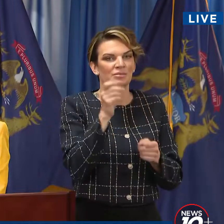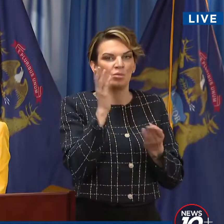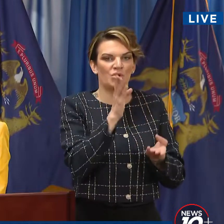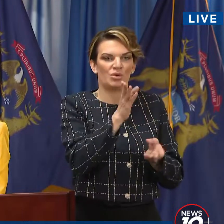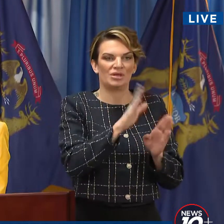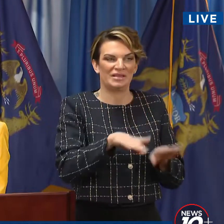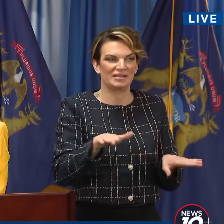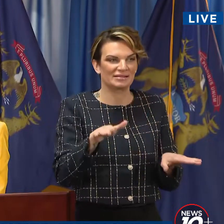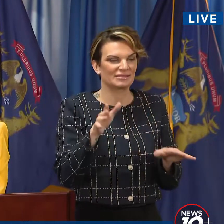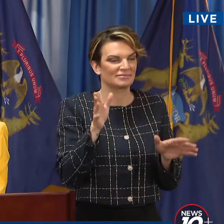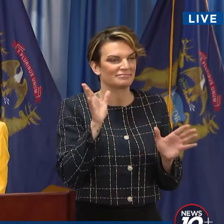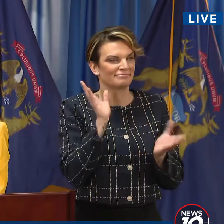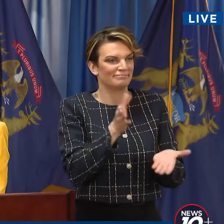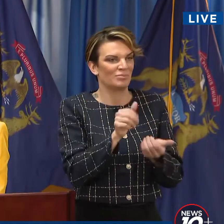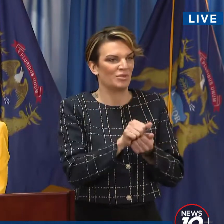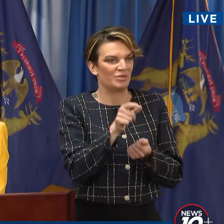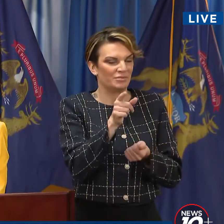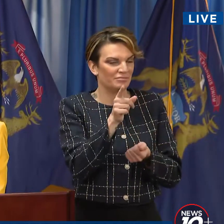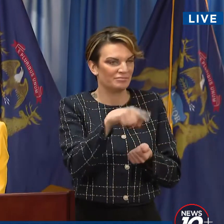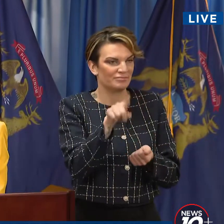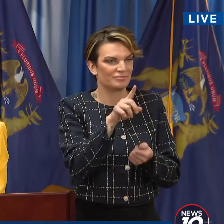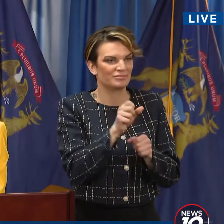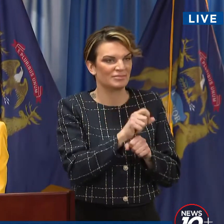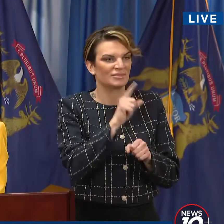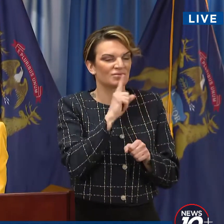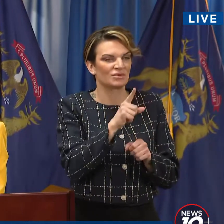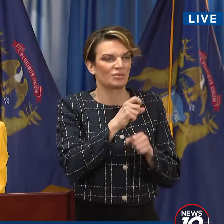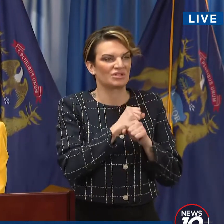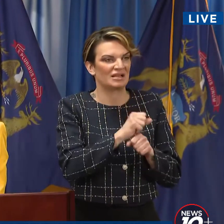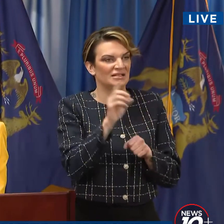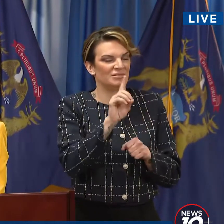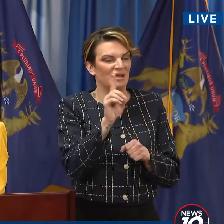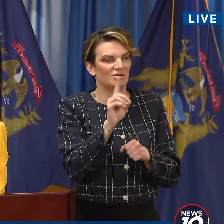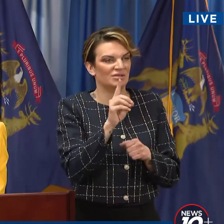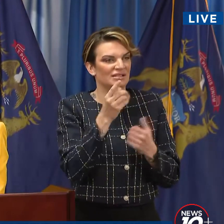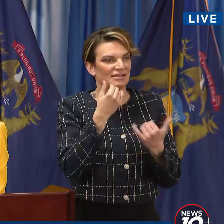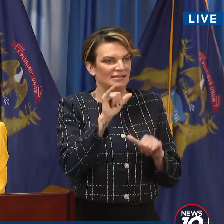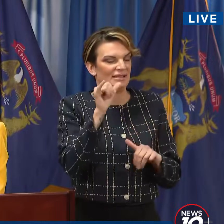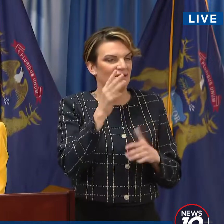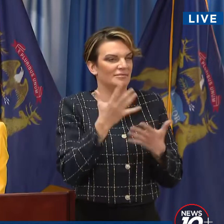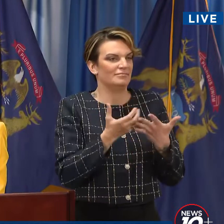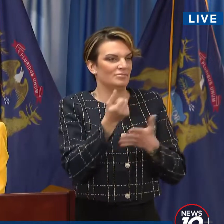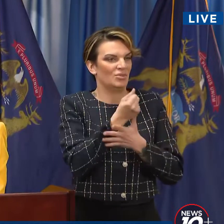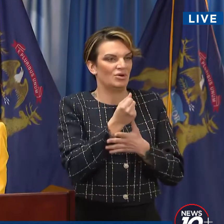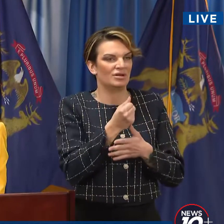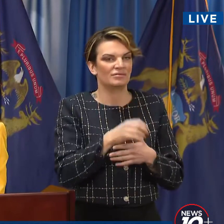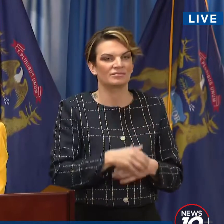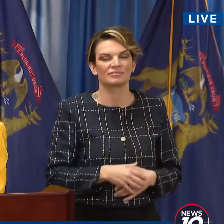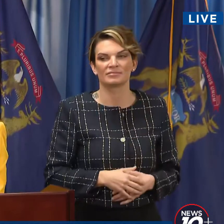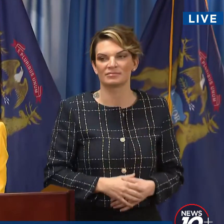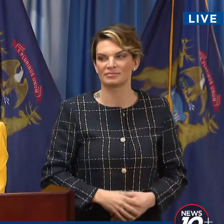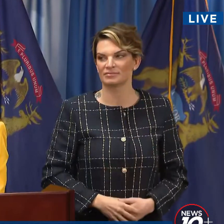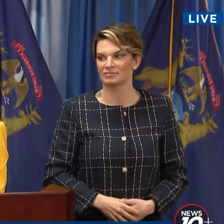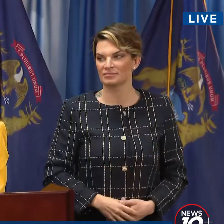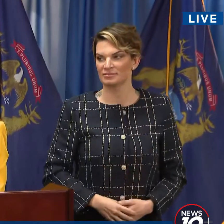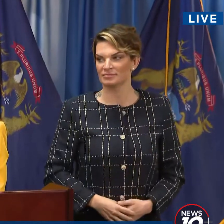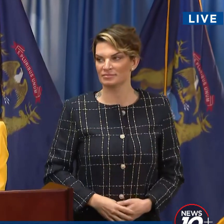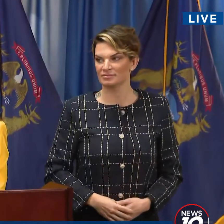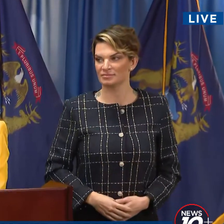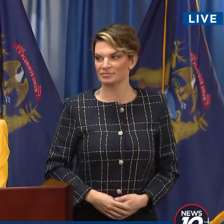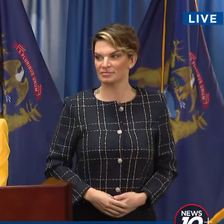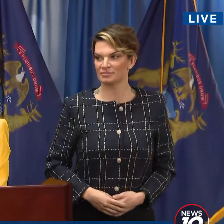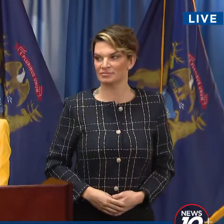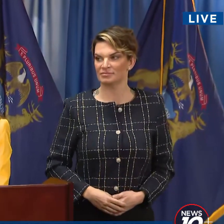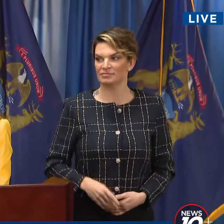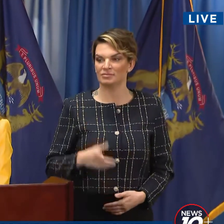with you to vote, and to ensure protecting democracy remains a priority for all of us. What's your reaction to President Trump going